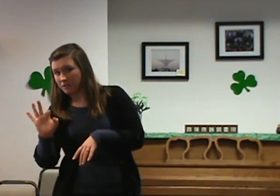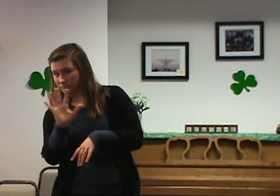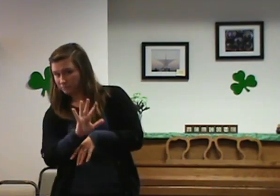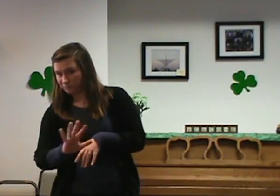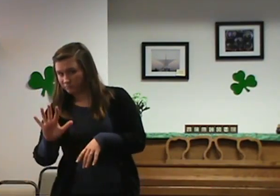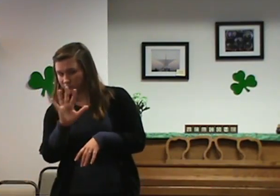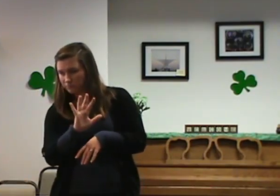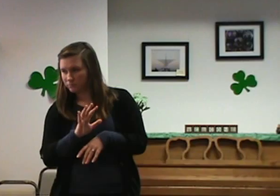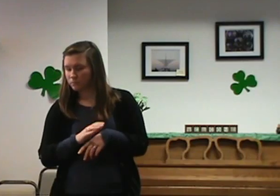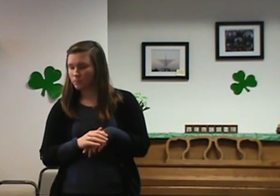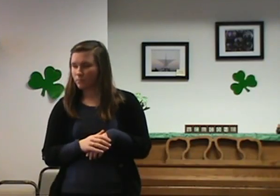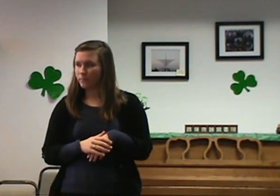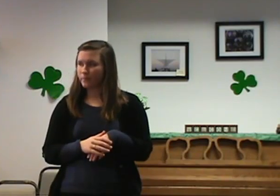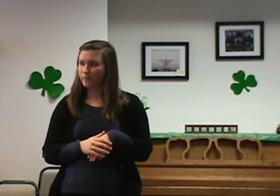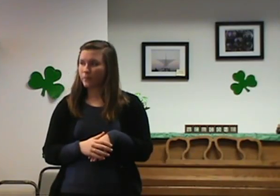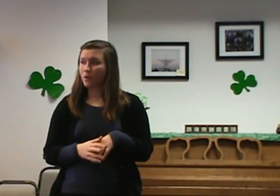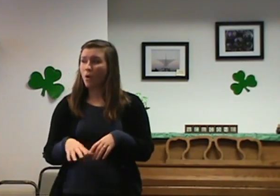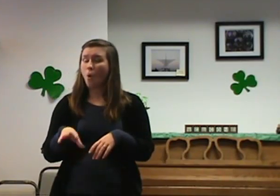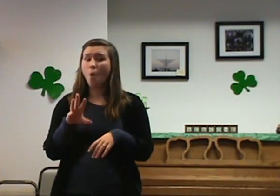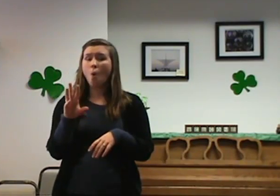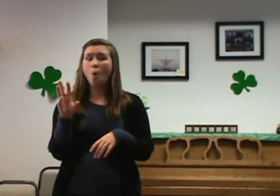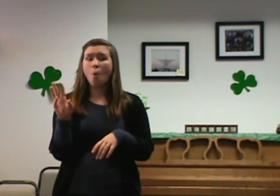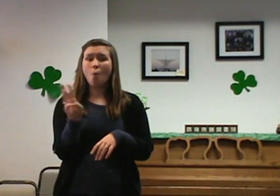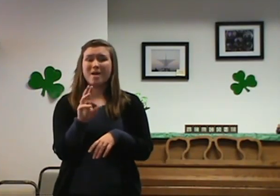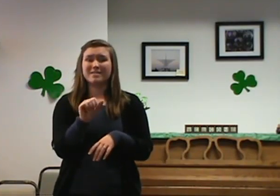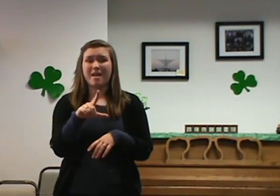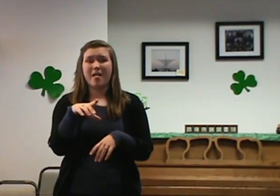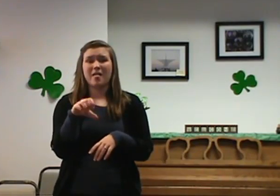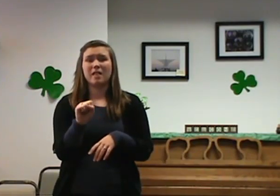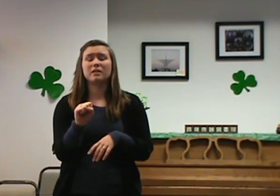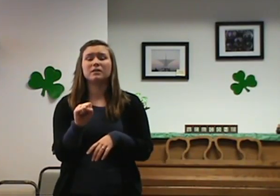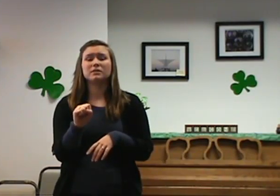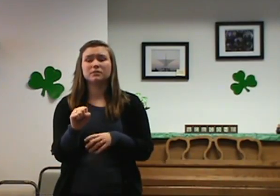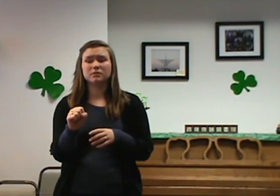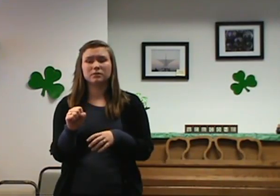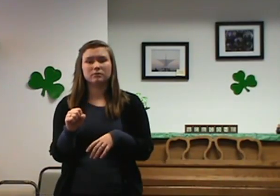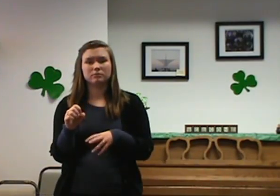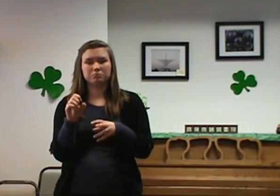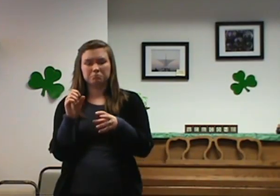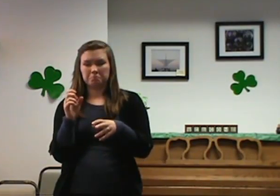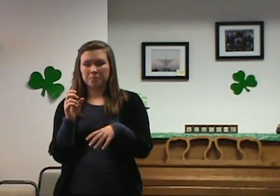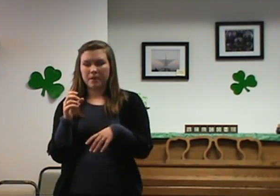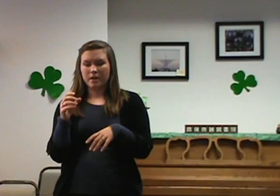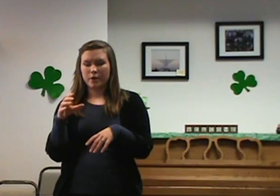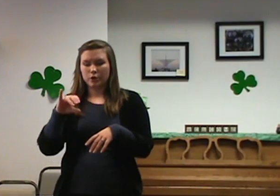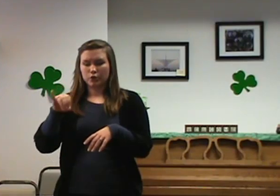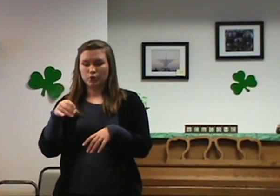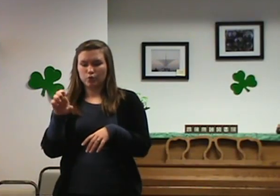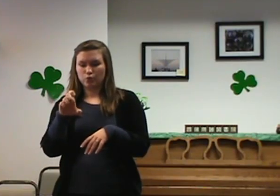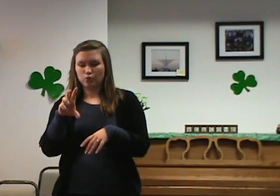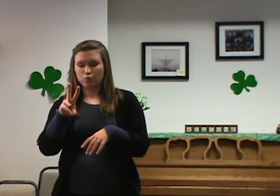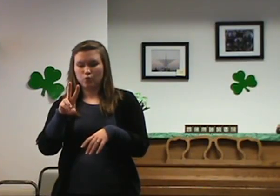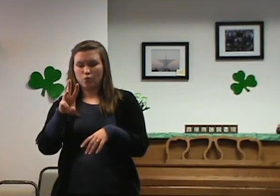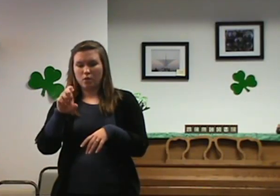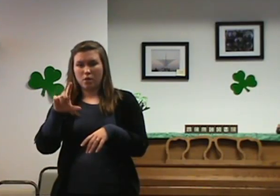if somebody needs a battery changed, or if they need band adjustment,